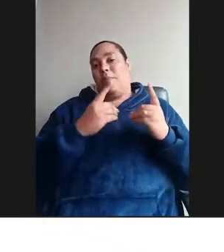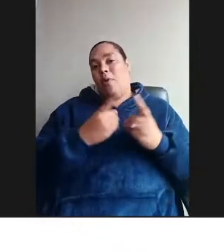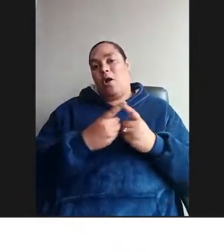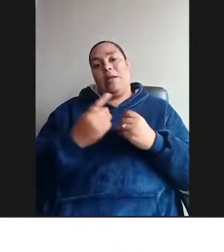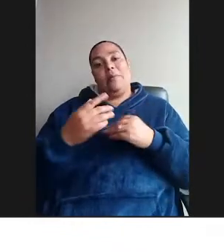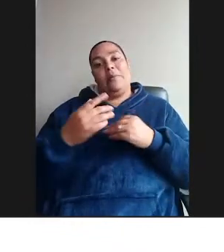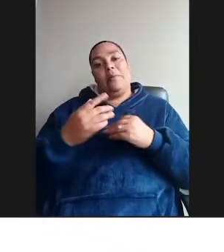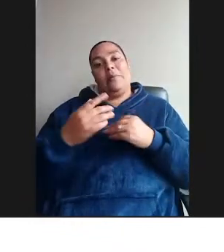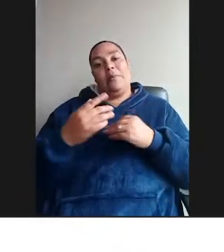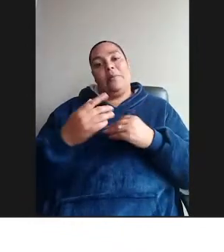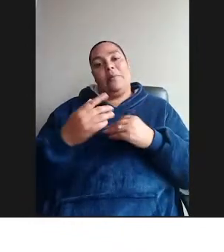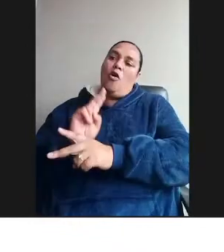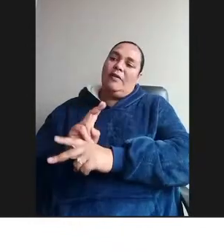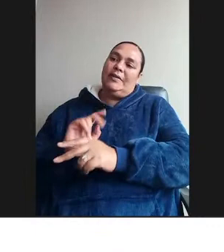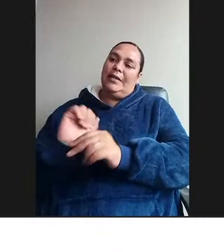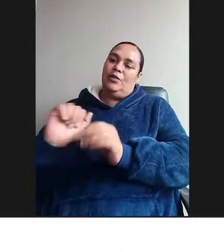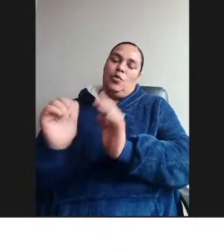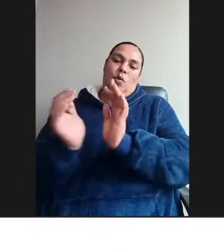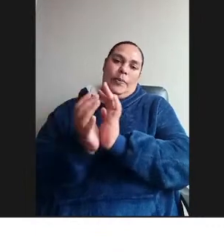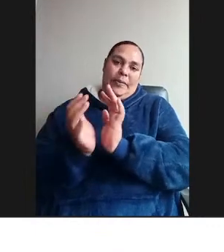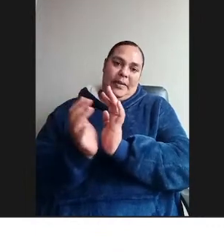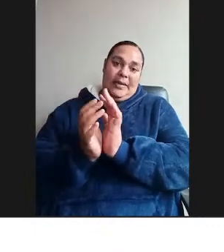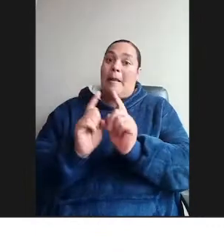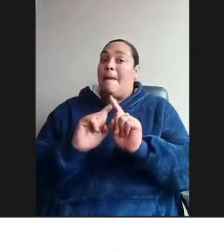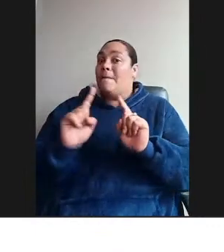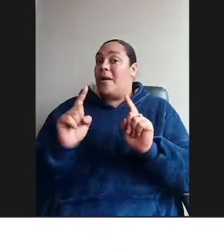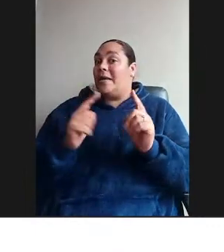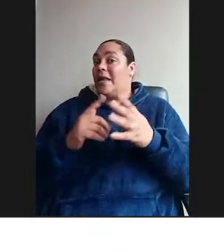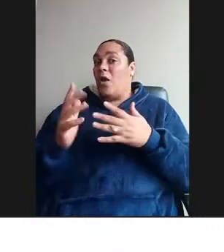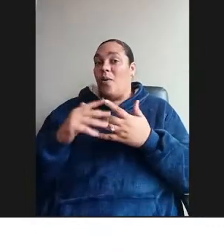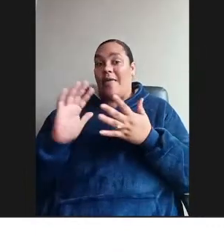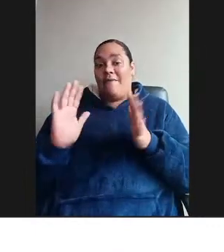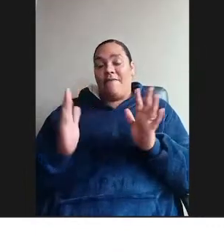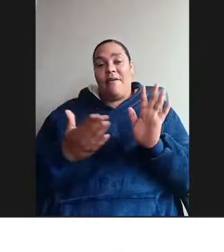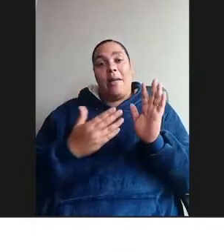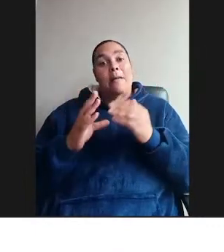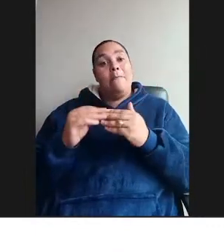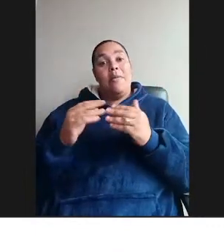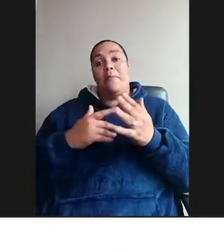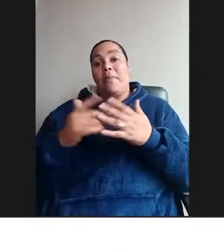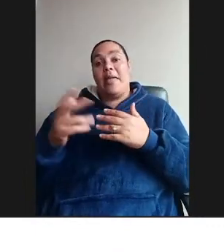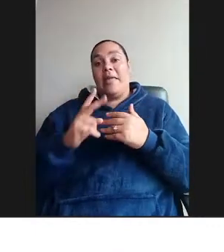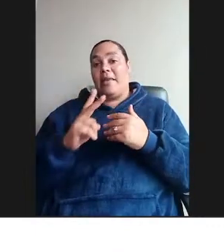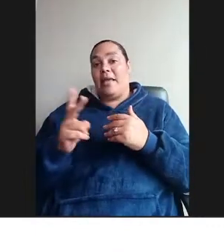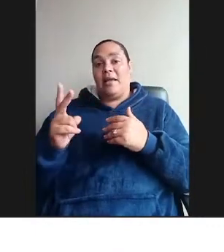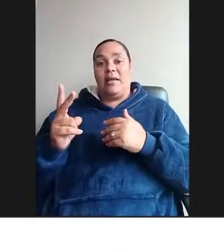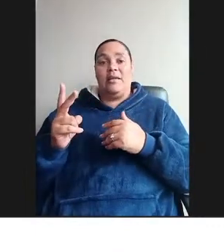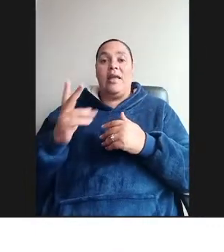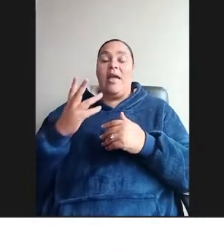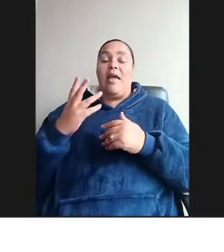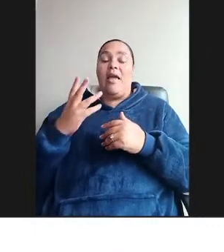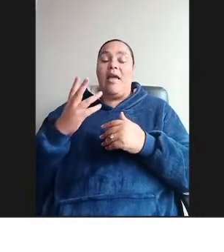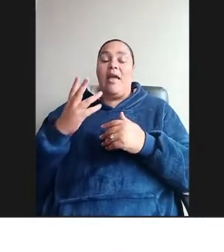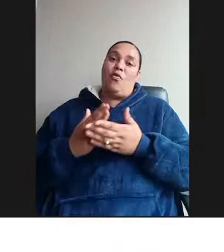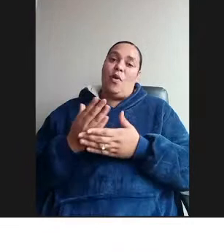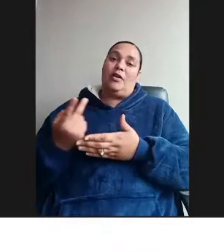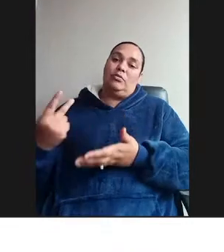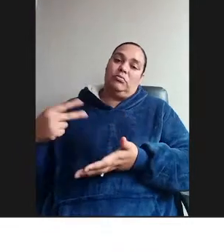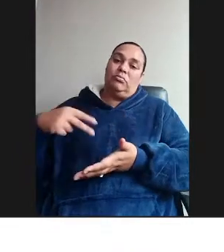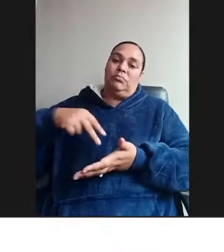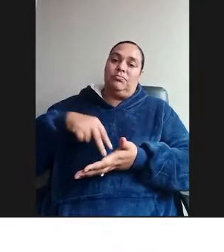oversight meetings. However, any member, again, has got a right to stand up and say that on a particular